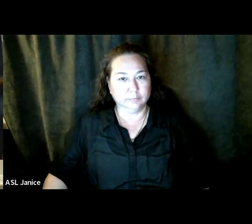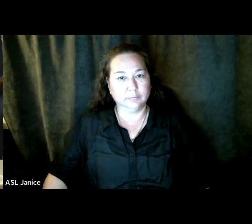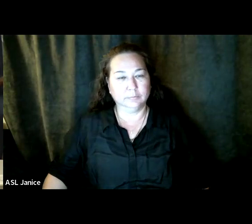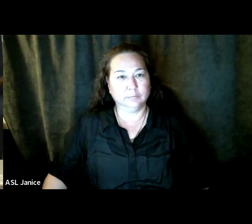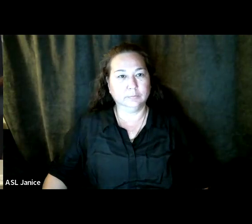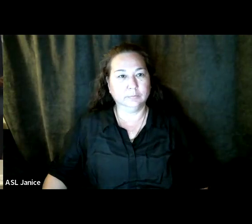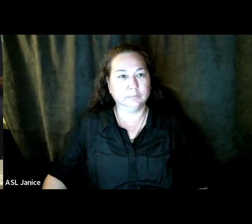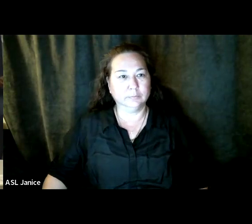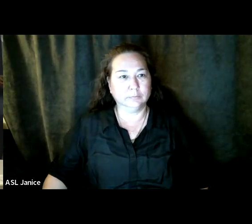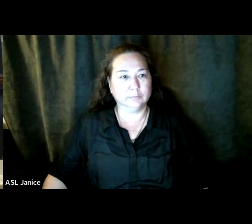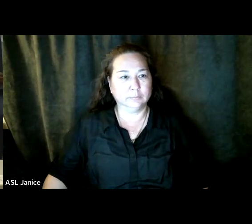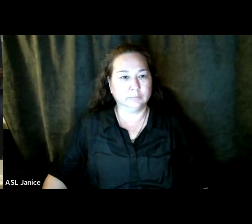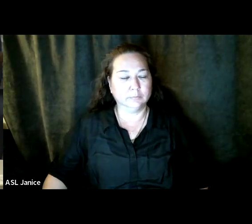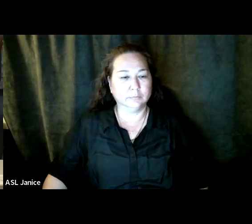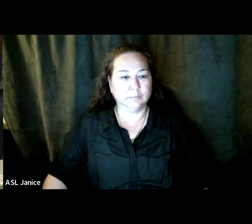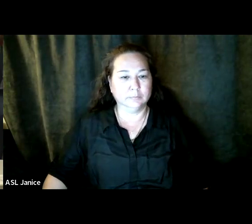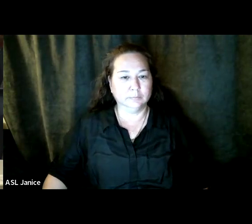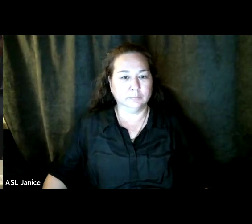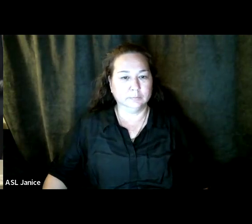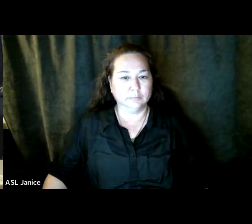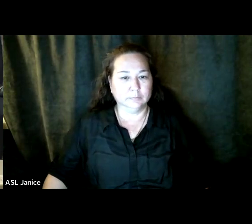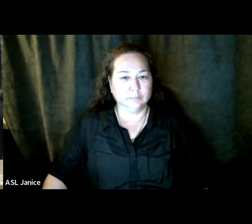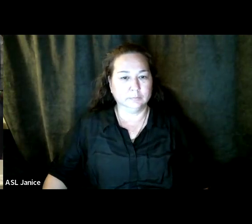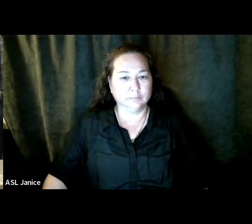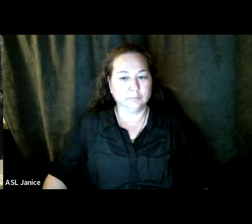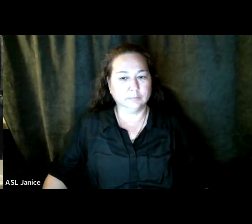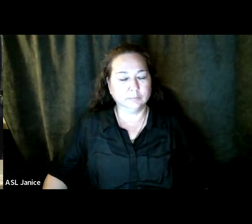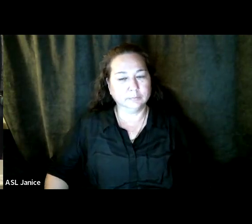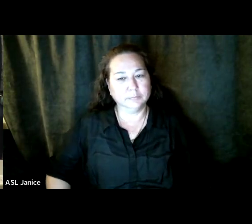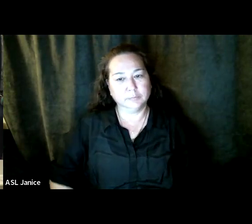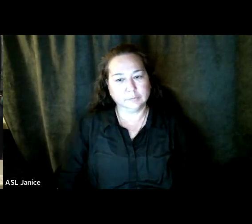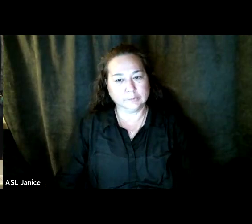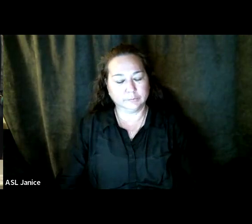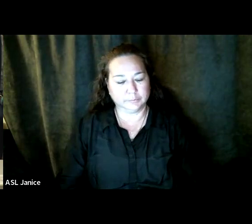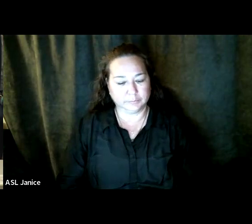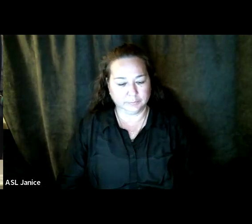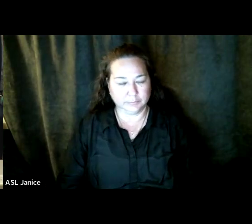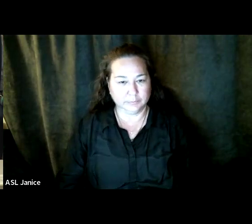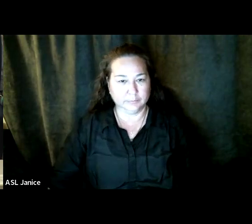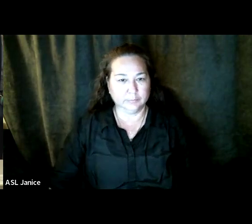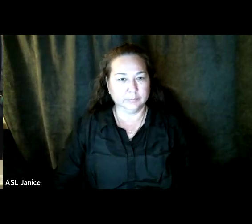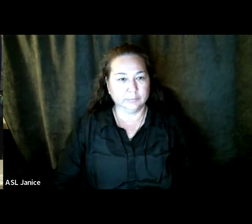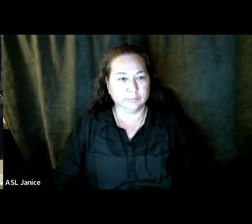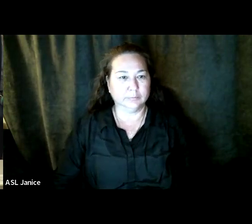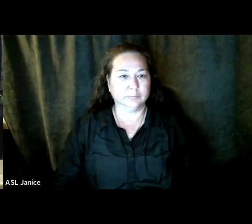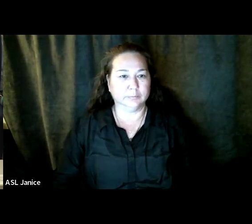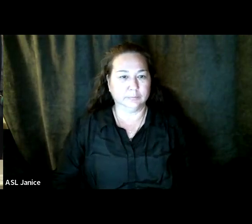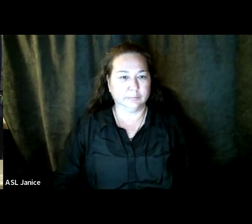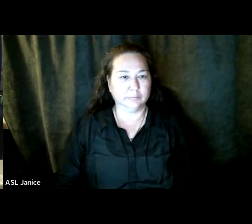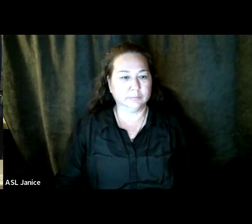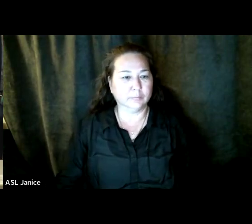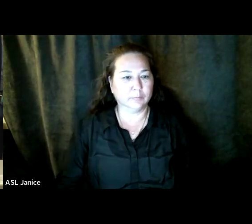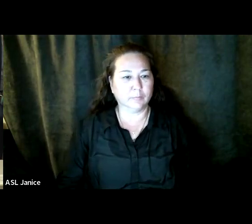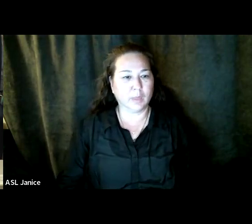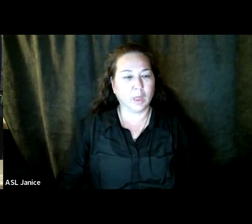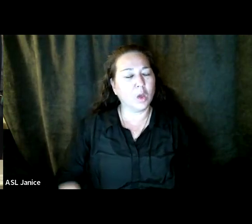comunidad, porque nuestros pequeños negocios se beneficiarían también de ello. We firmly